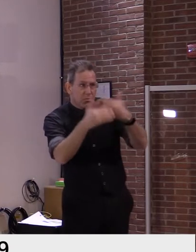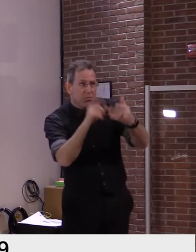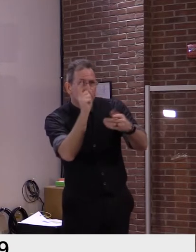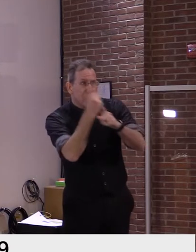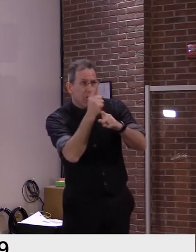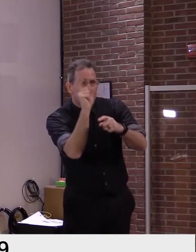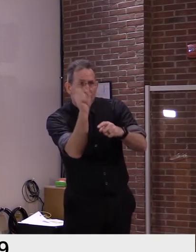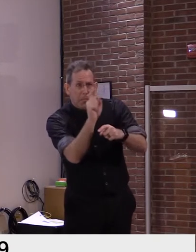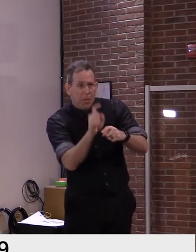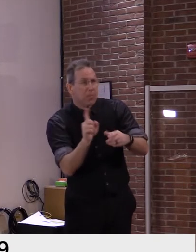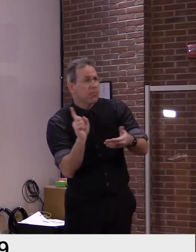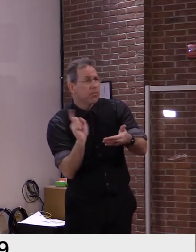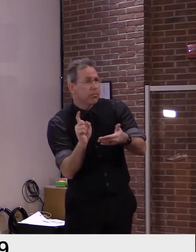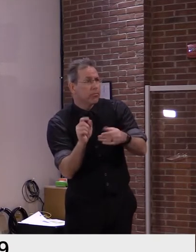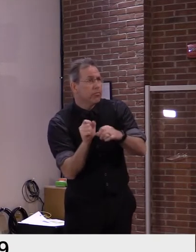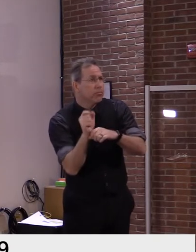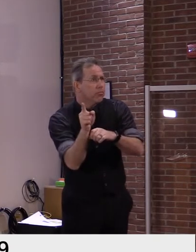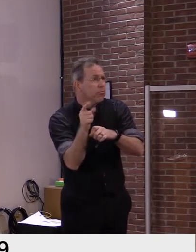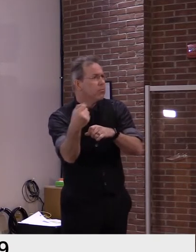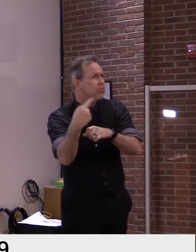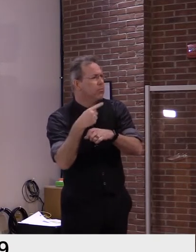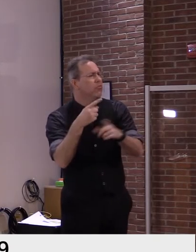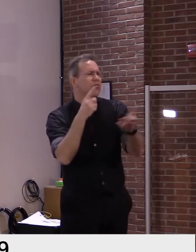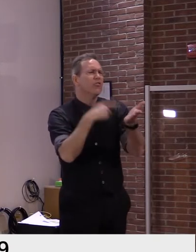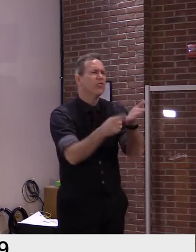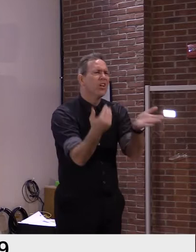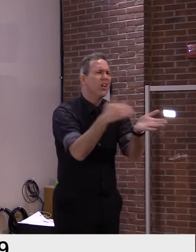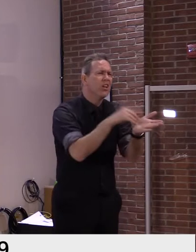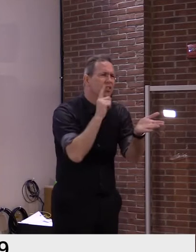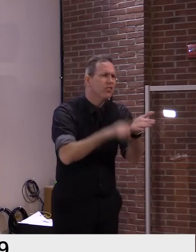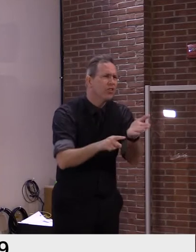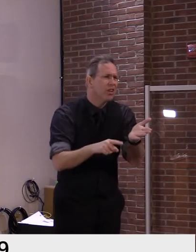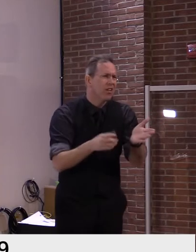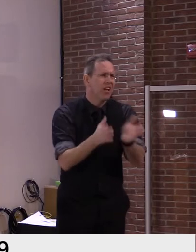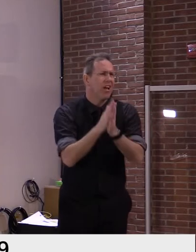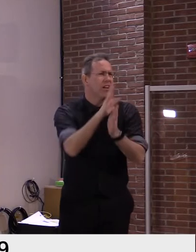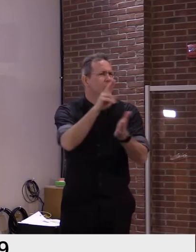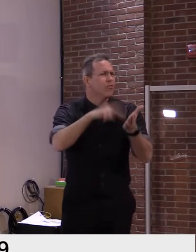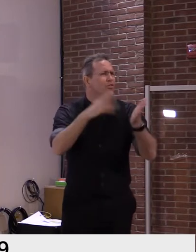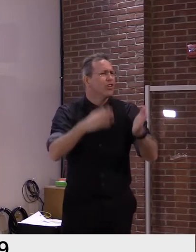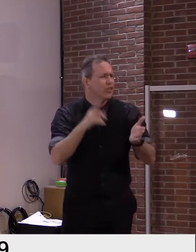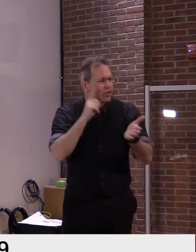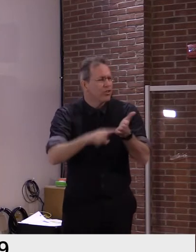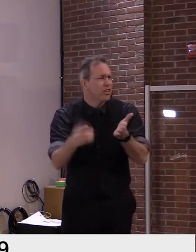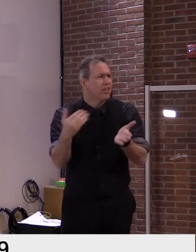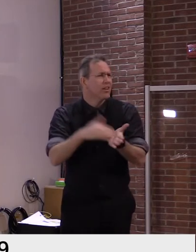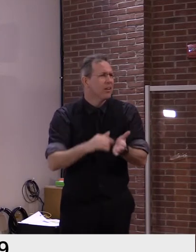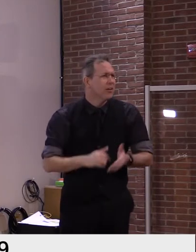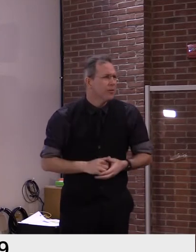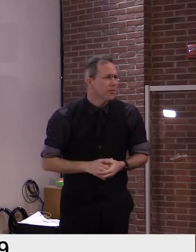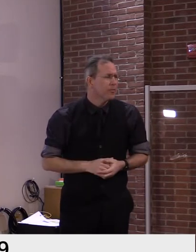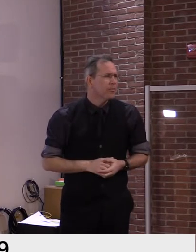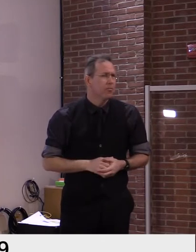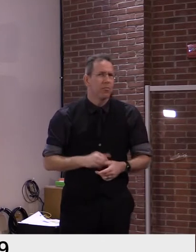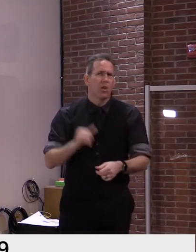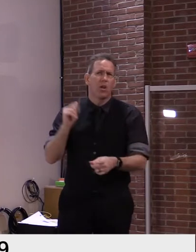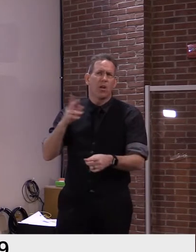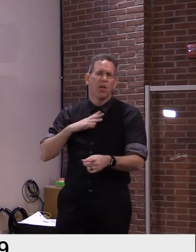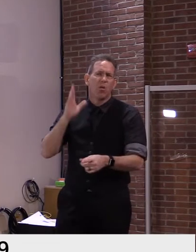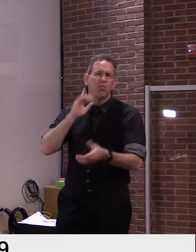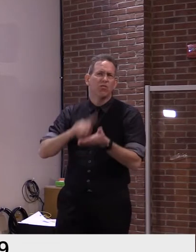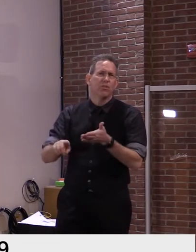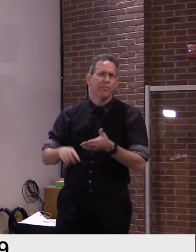Thank you. I will pass that information on to her, but don't go away. I have another quick question for you as well. Sure. Will school district staff who are not